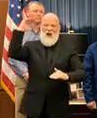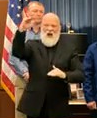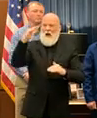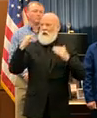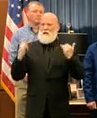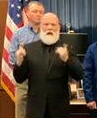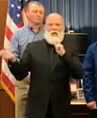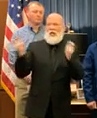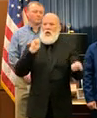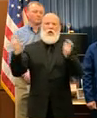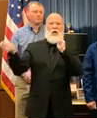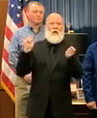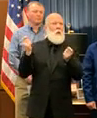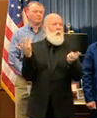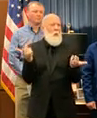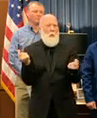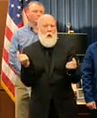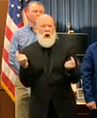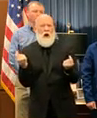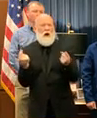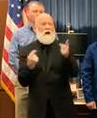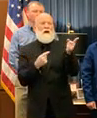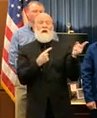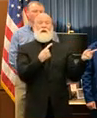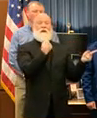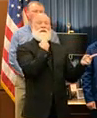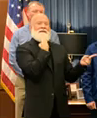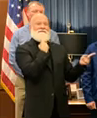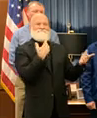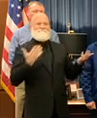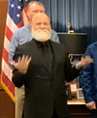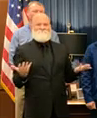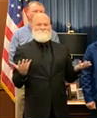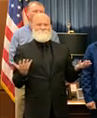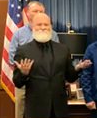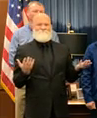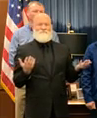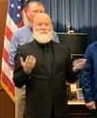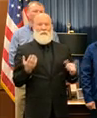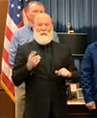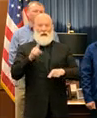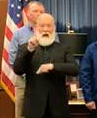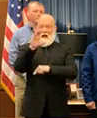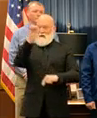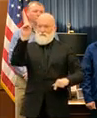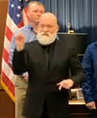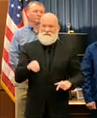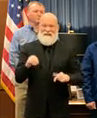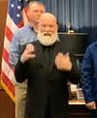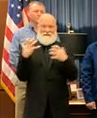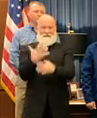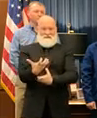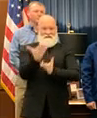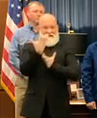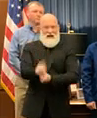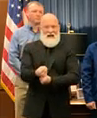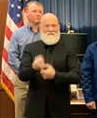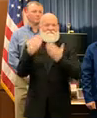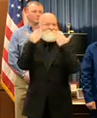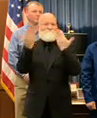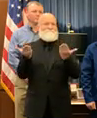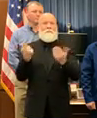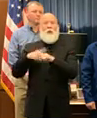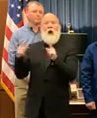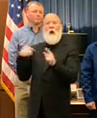Well, I wouldn't, I'm not confident in anything other than I'm confident that we're doing all we can with the resources that we have.